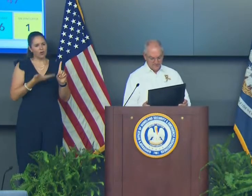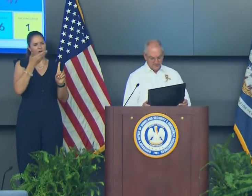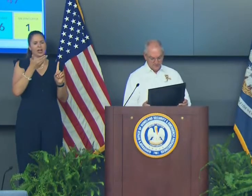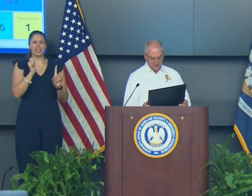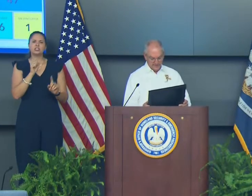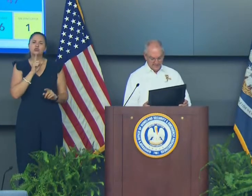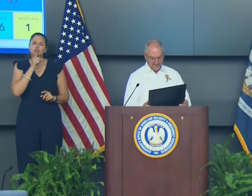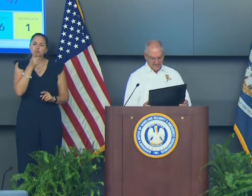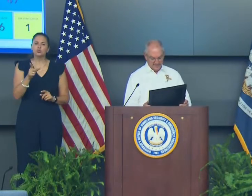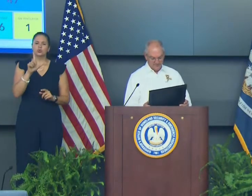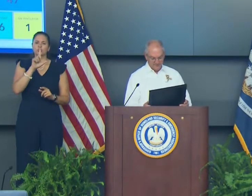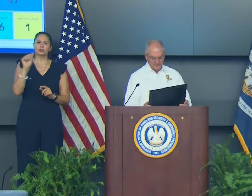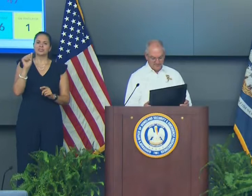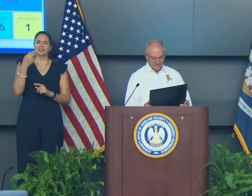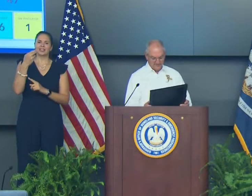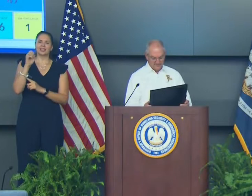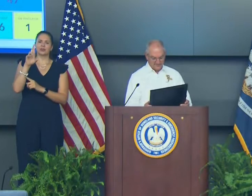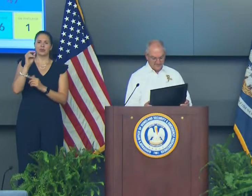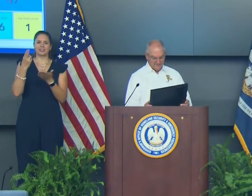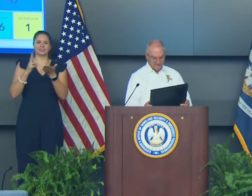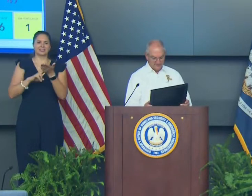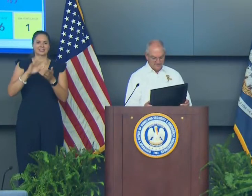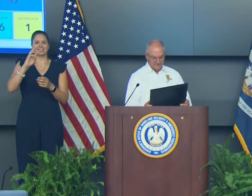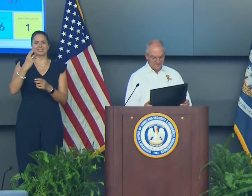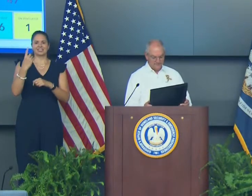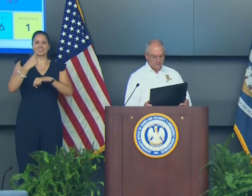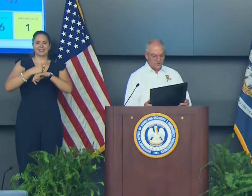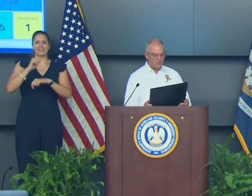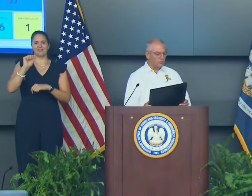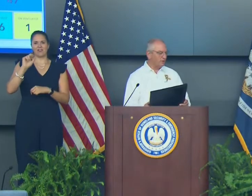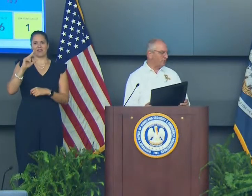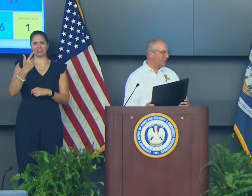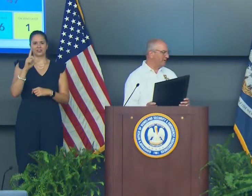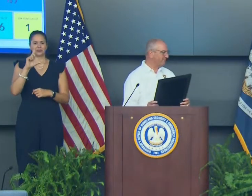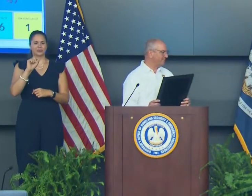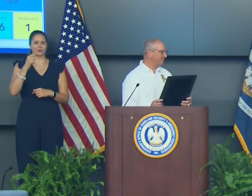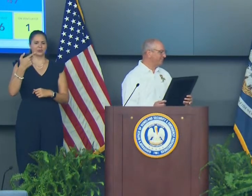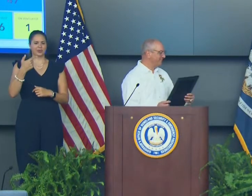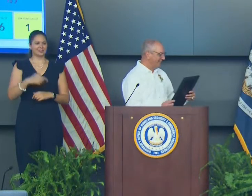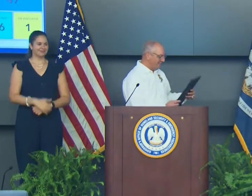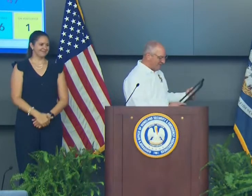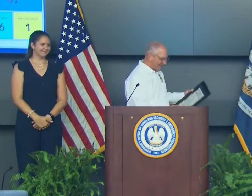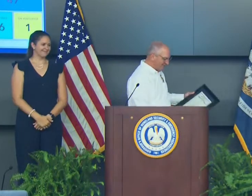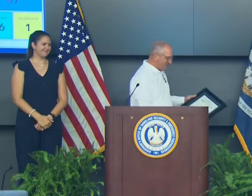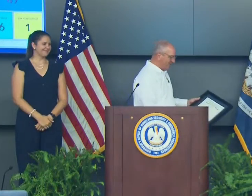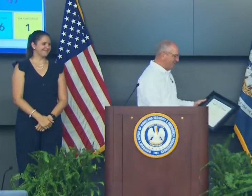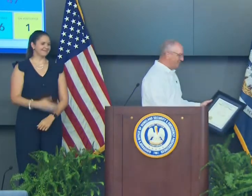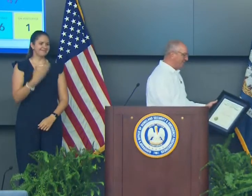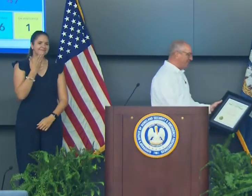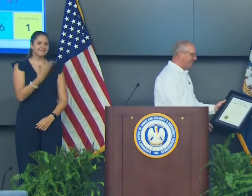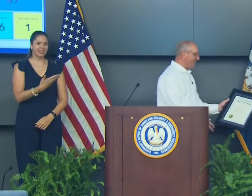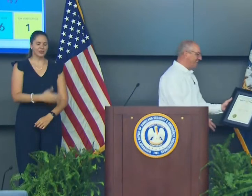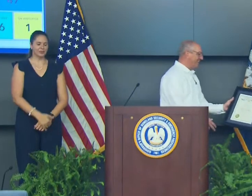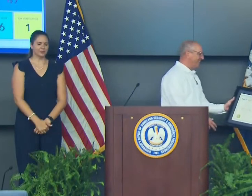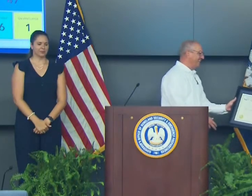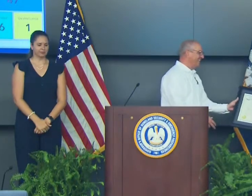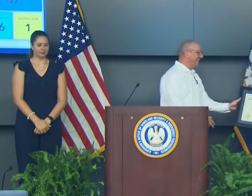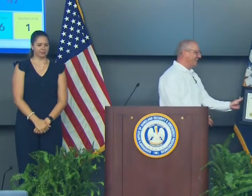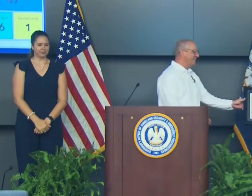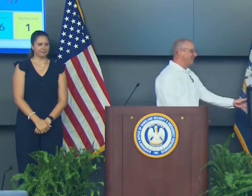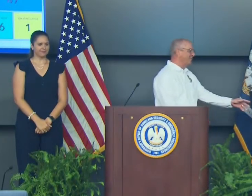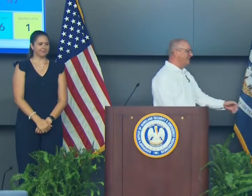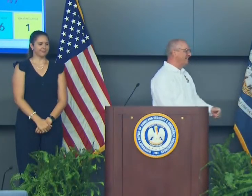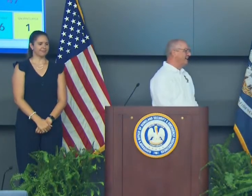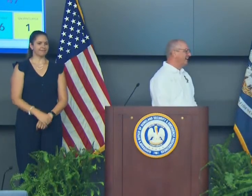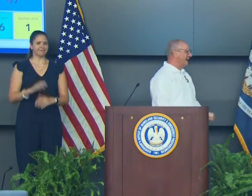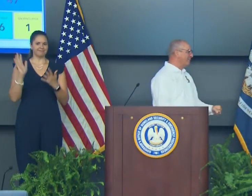true Louisiana hero, signed the 6th day of August, 2021. I want to give this to you.